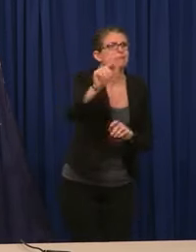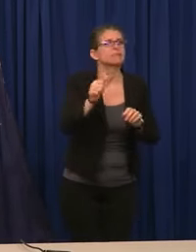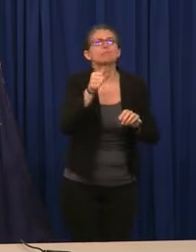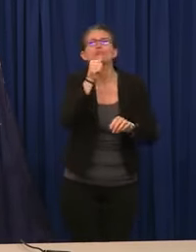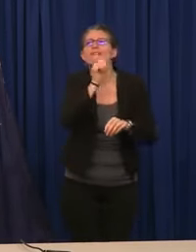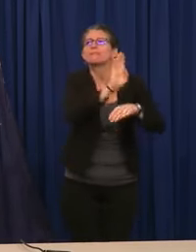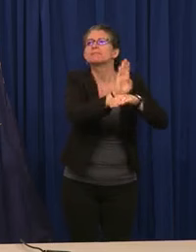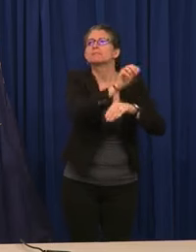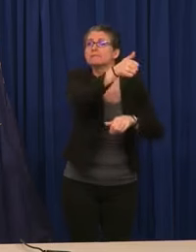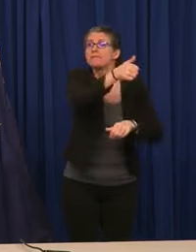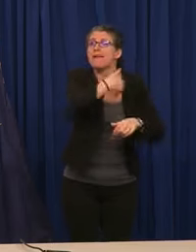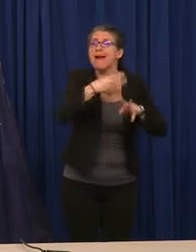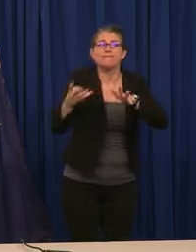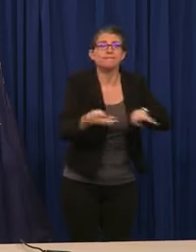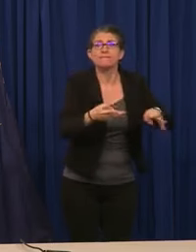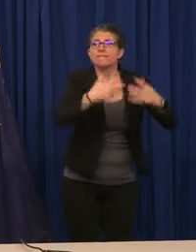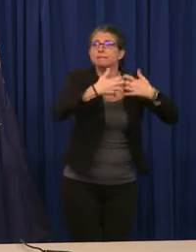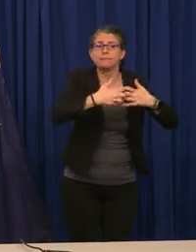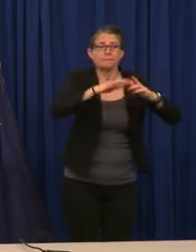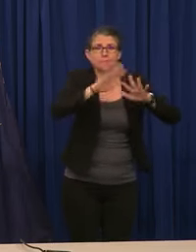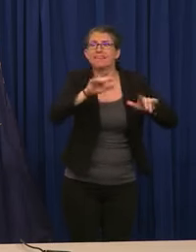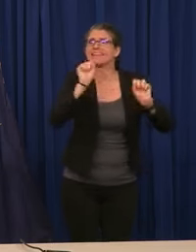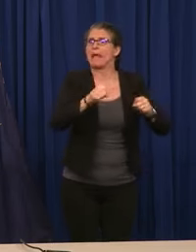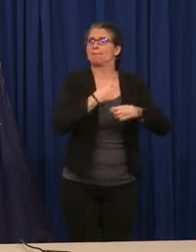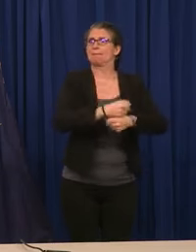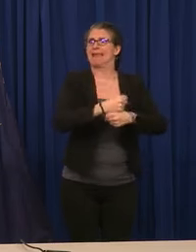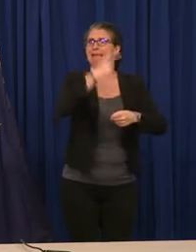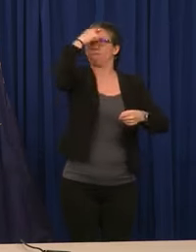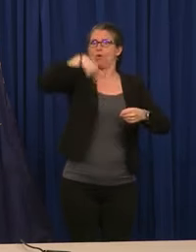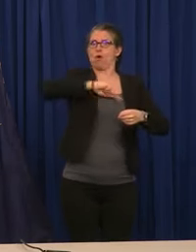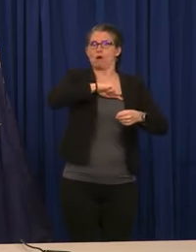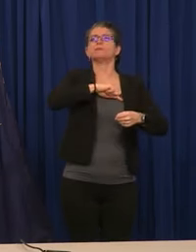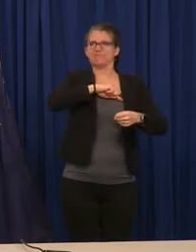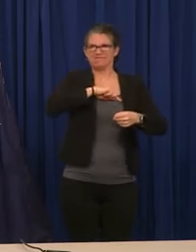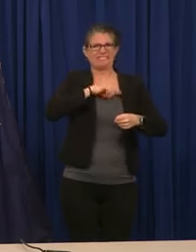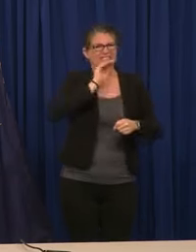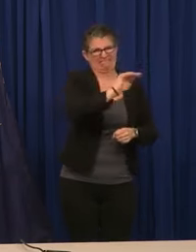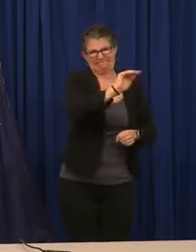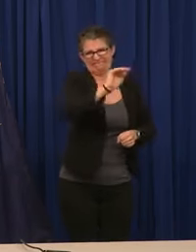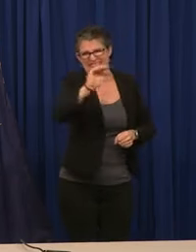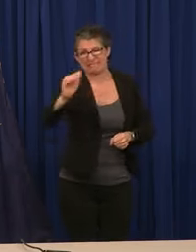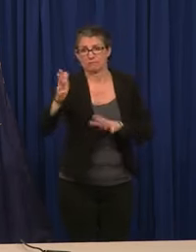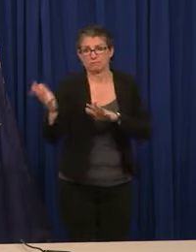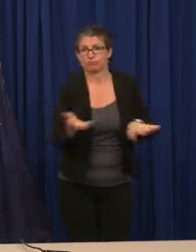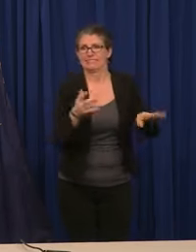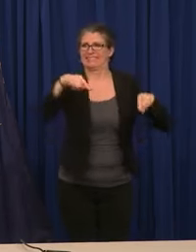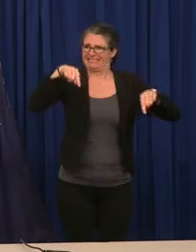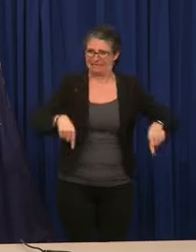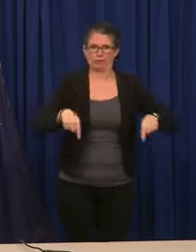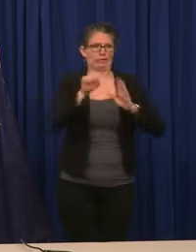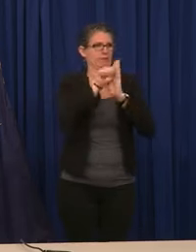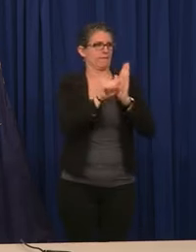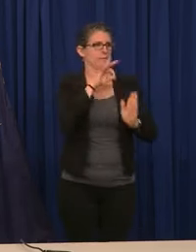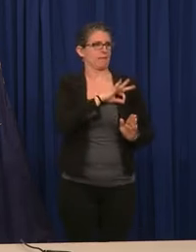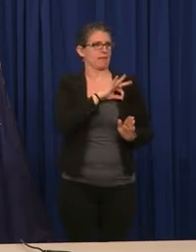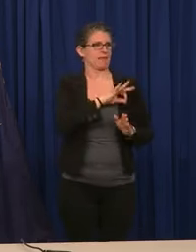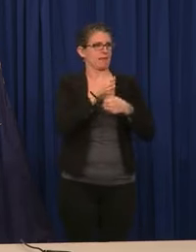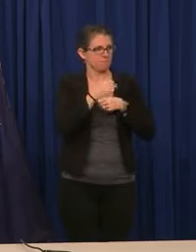the manufacturing community here in Maine to see what domestic or state-level production capacities there might